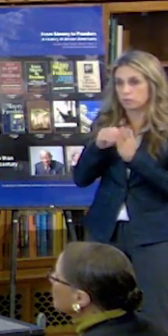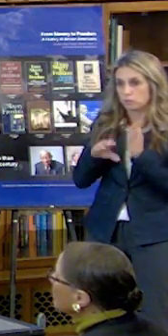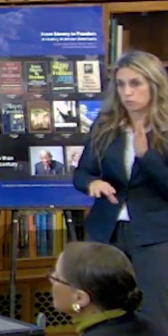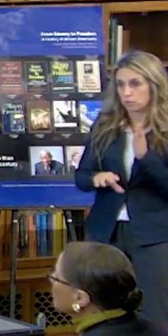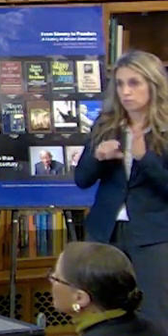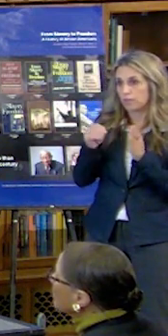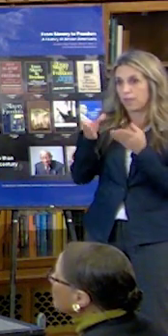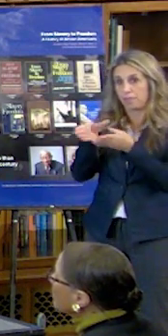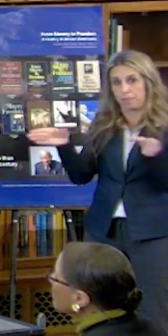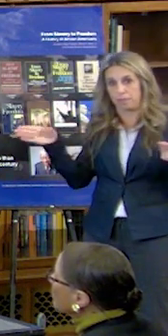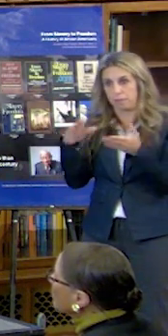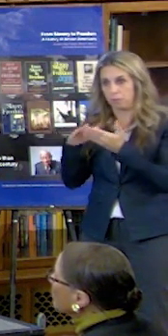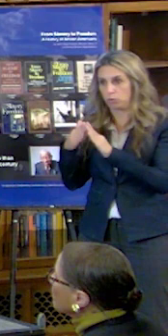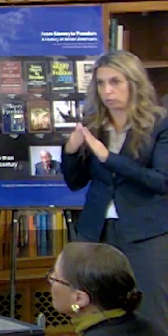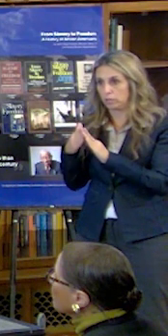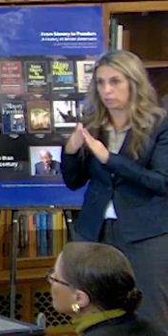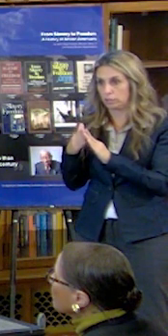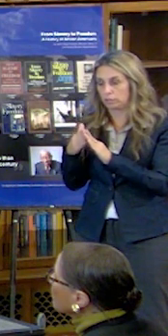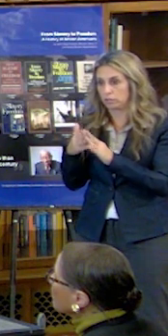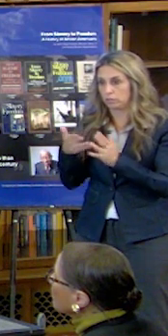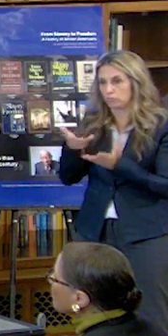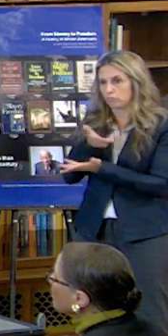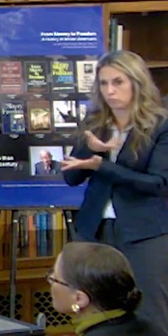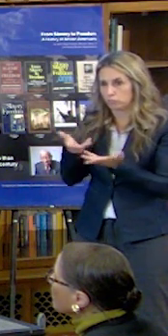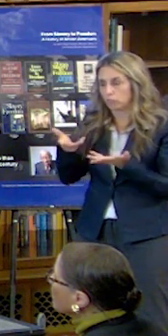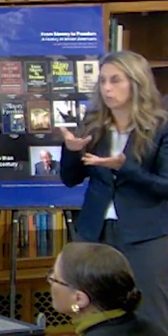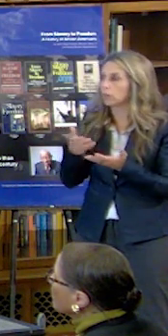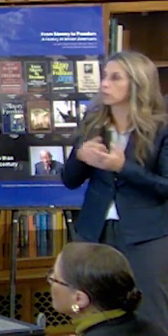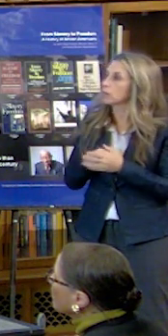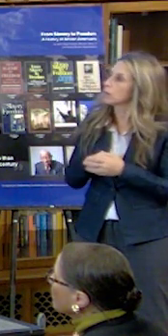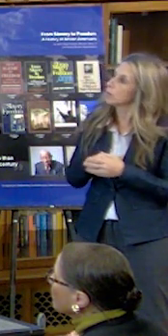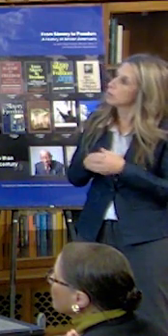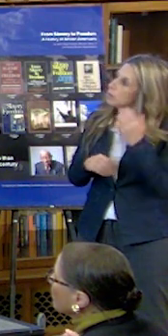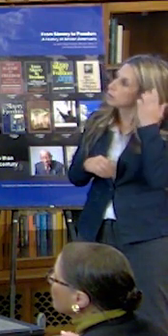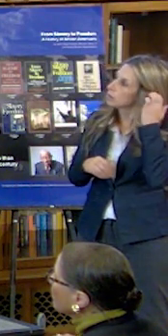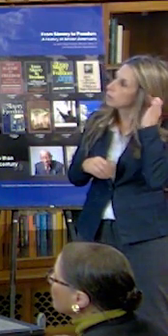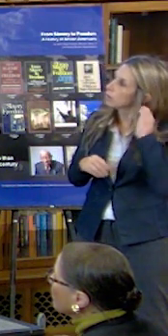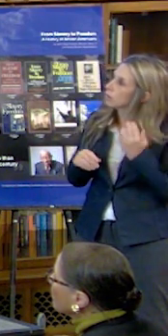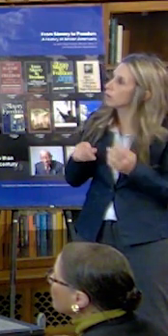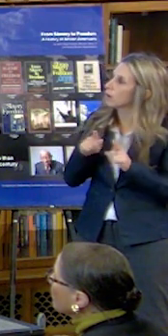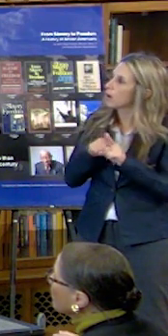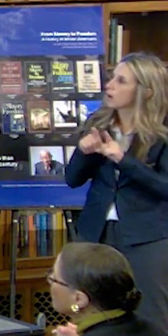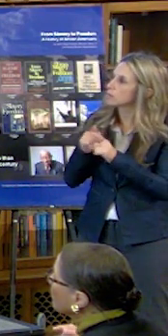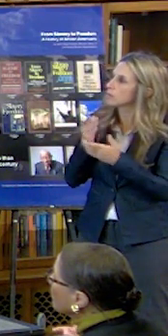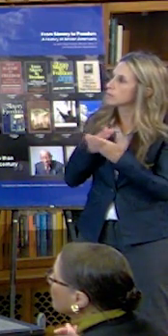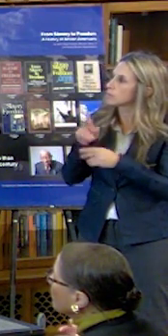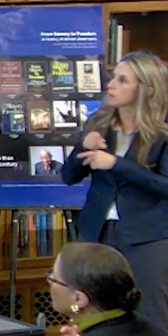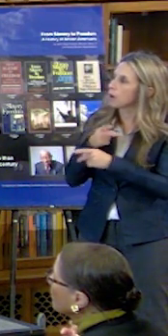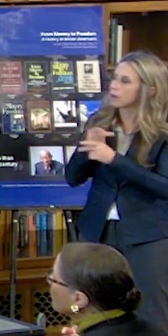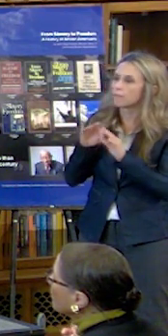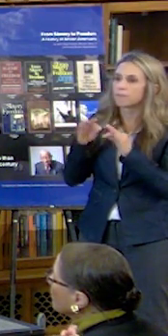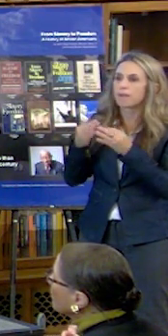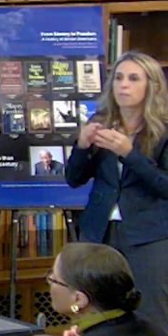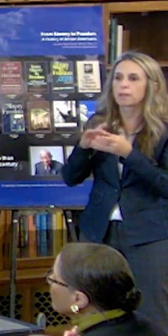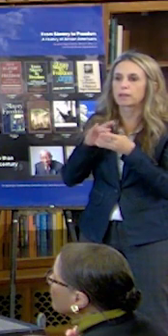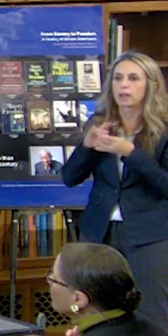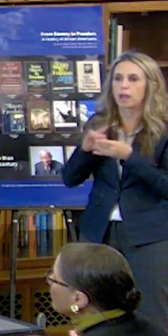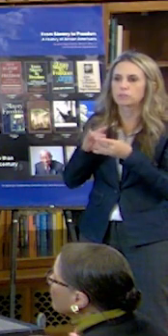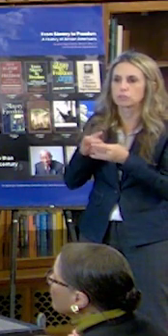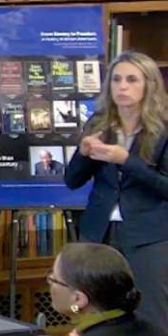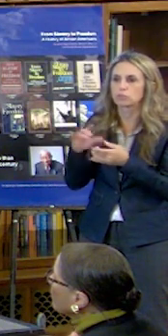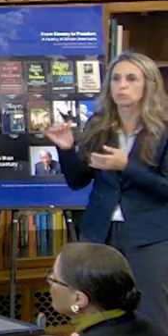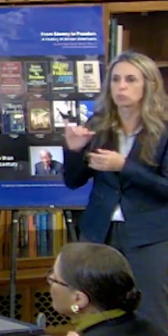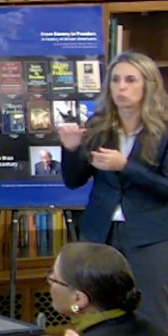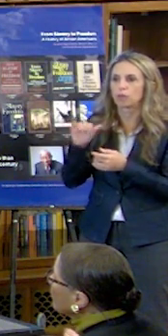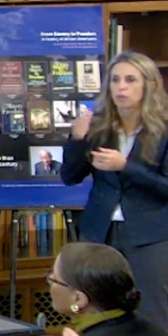broader Community some of the earliest Duke universary students were those who also had sometime family connections